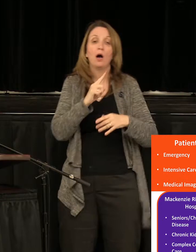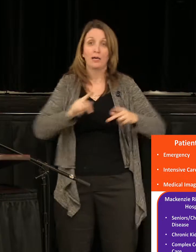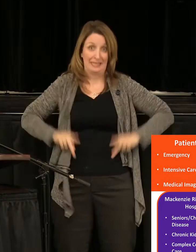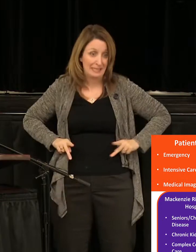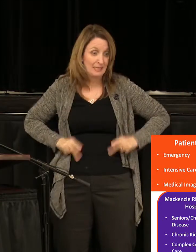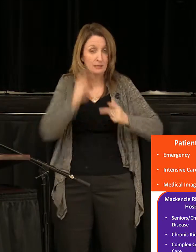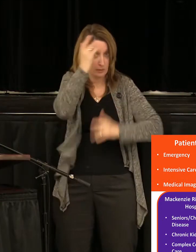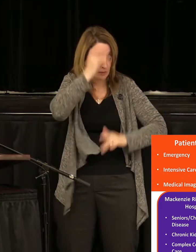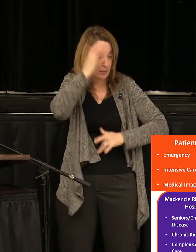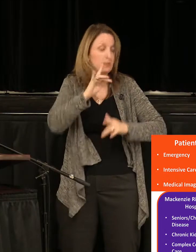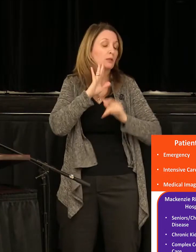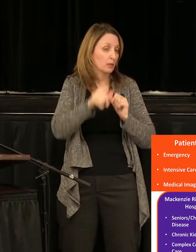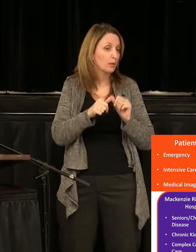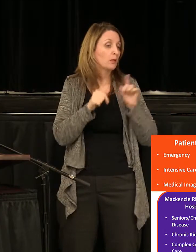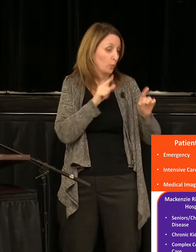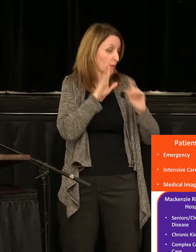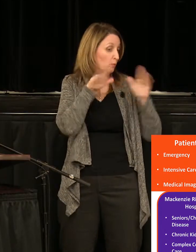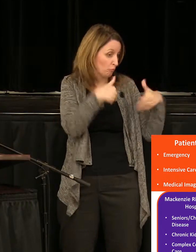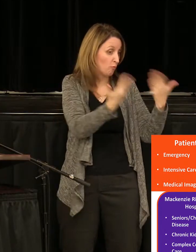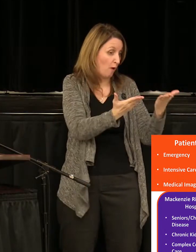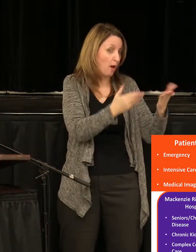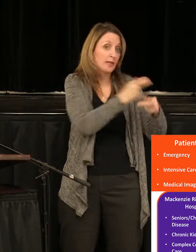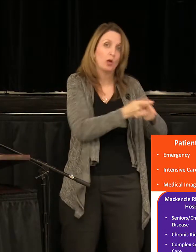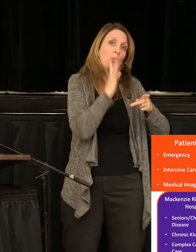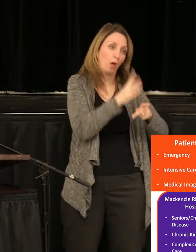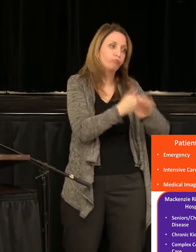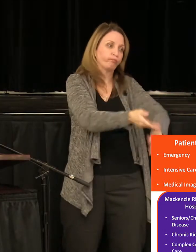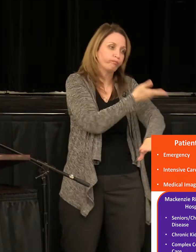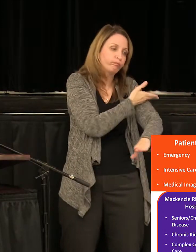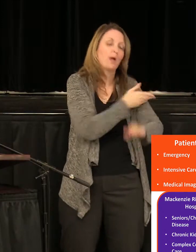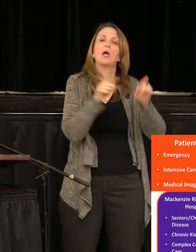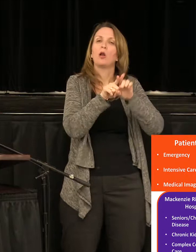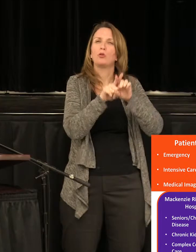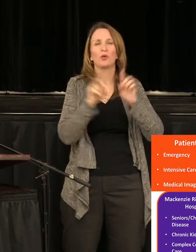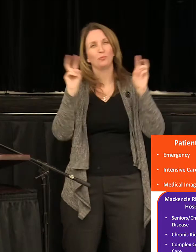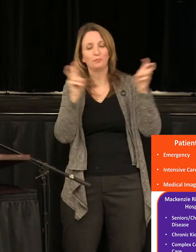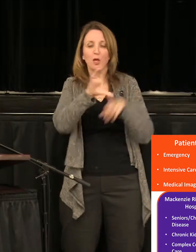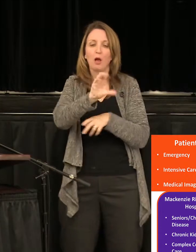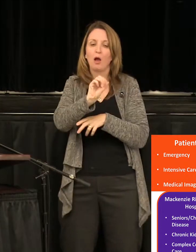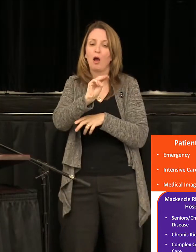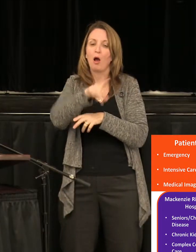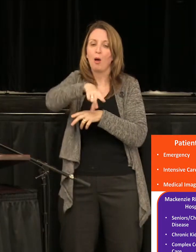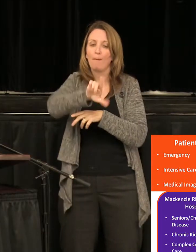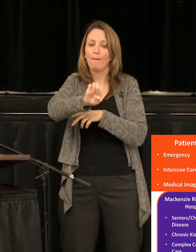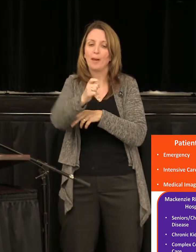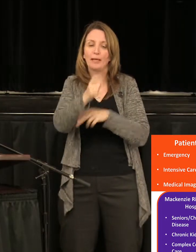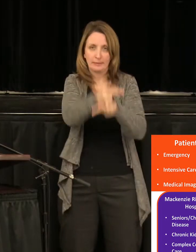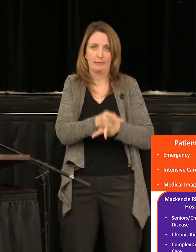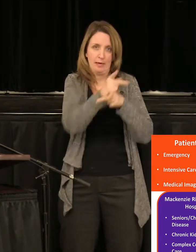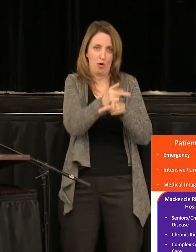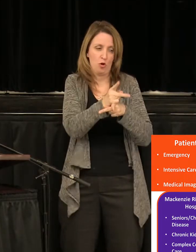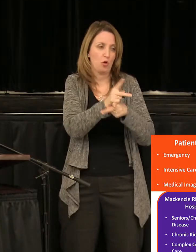major focus of the service delivery that we provide, is going to be even enhanced, as well as complex care at the Richmond Hill Hospital. While